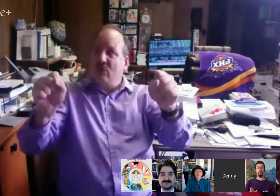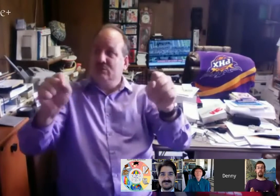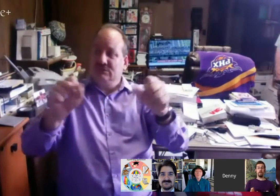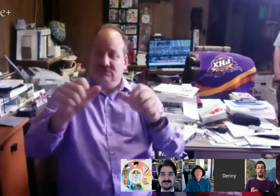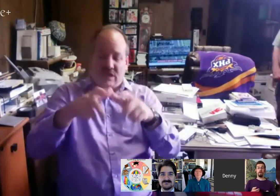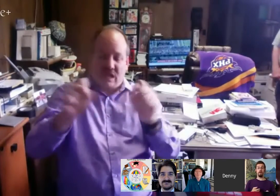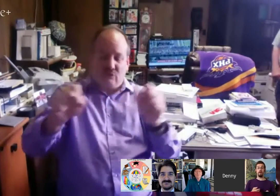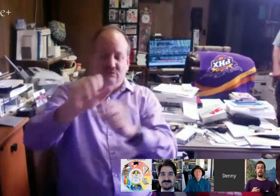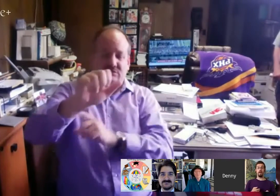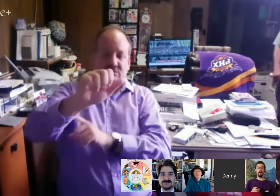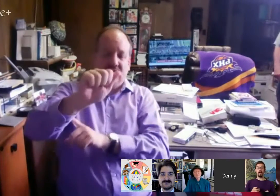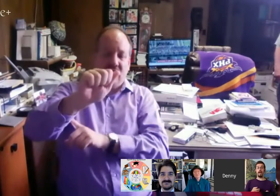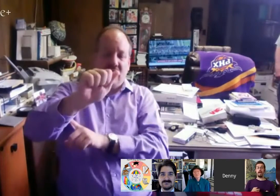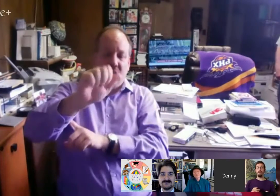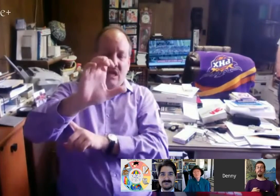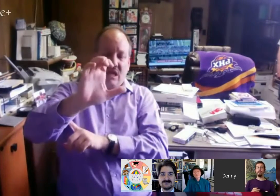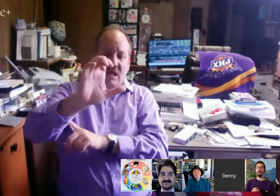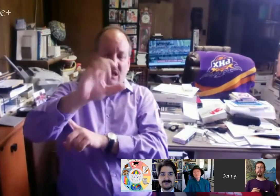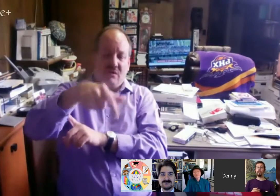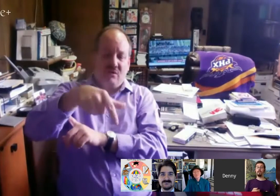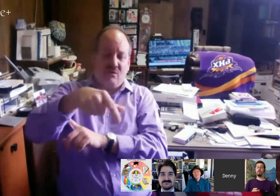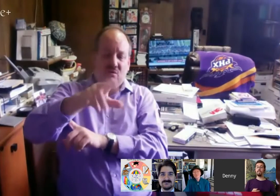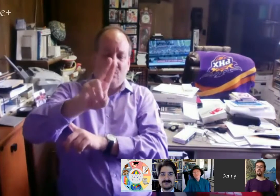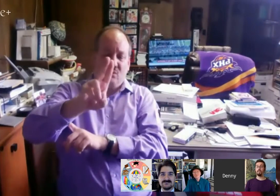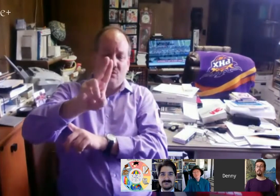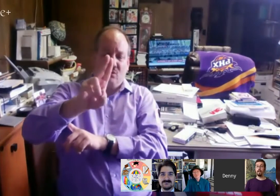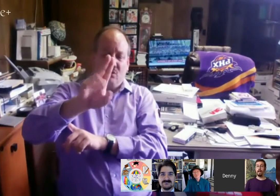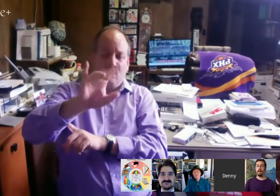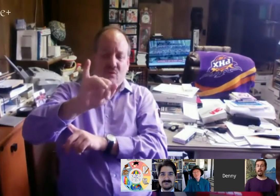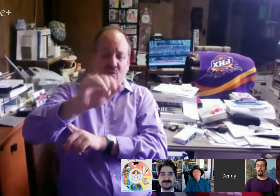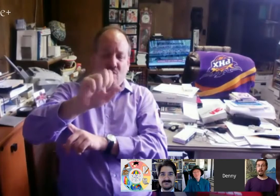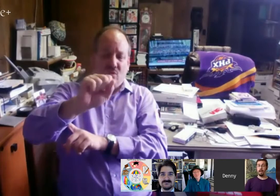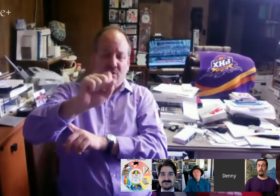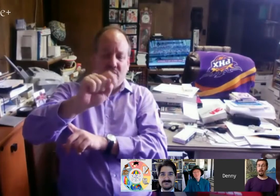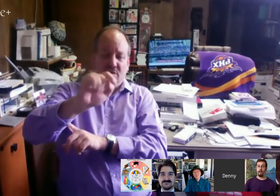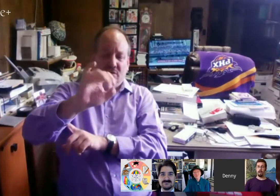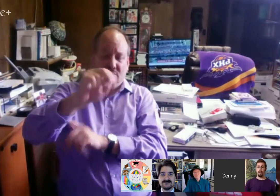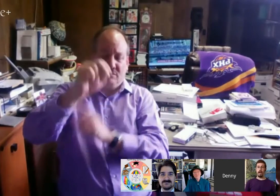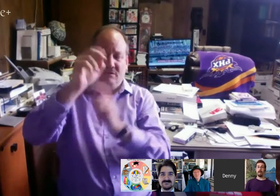to, from there, have a linguistic